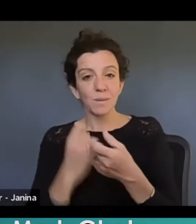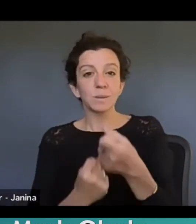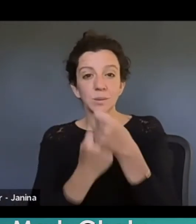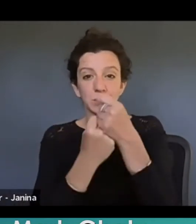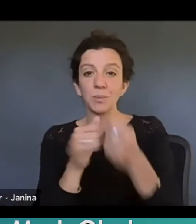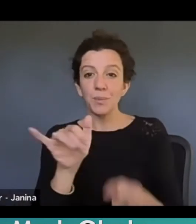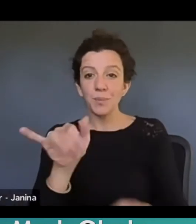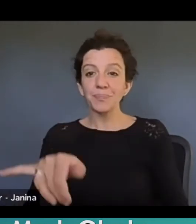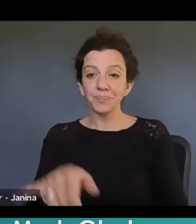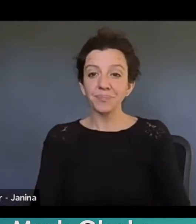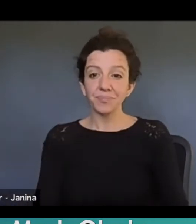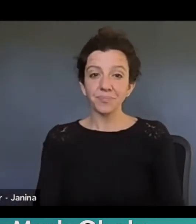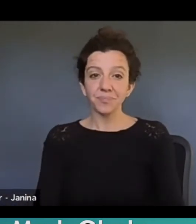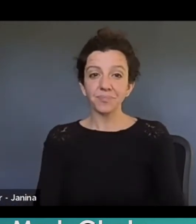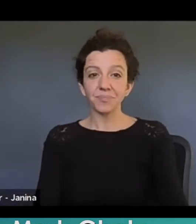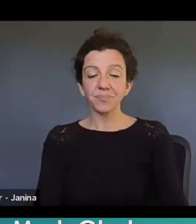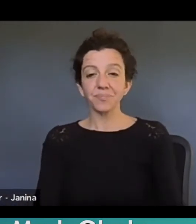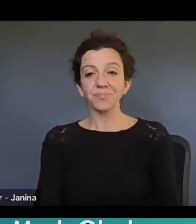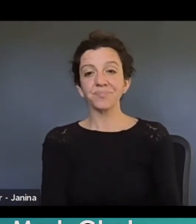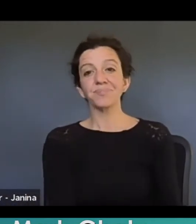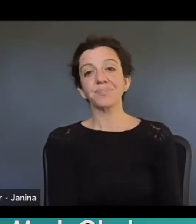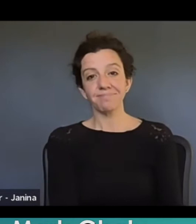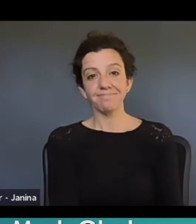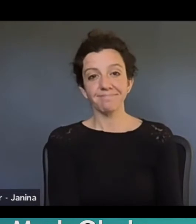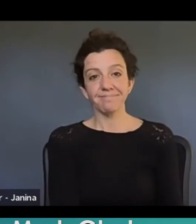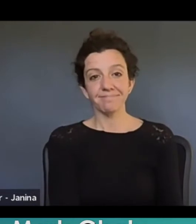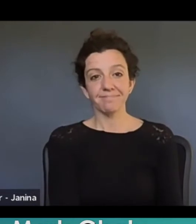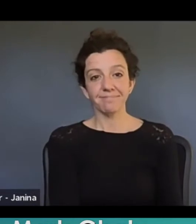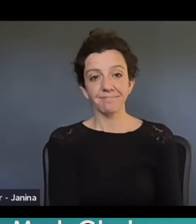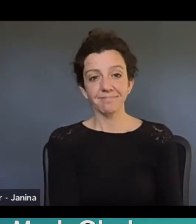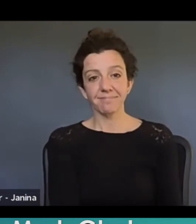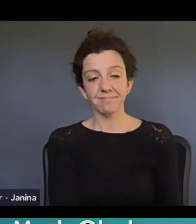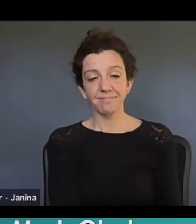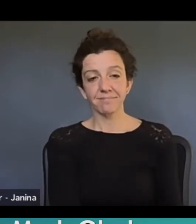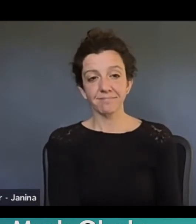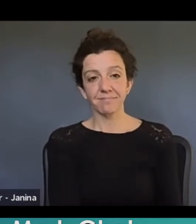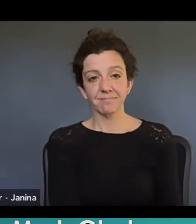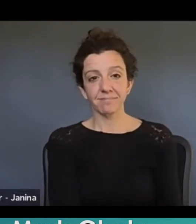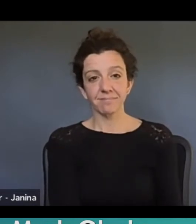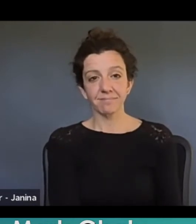see happening more and more across the state. Amy Taxon, AP.